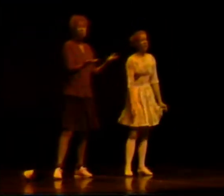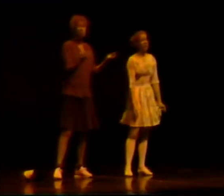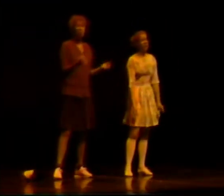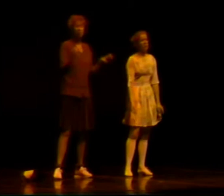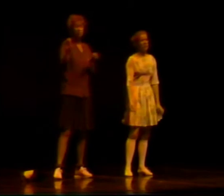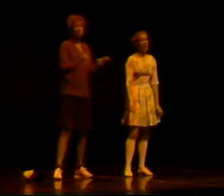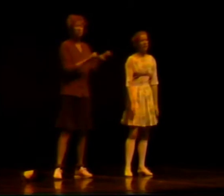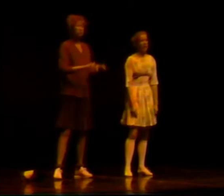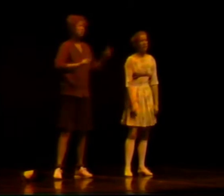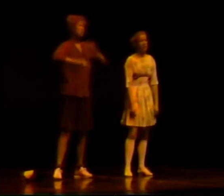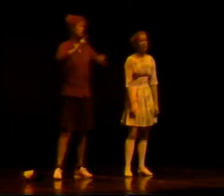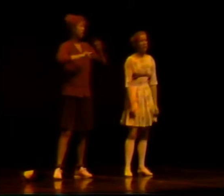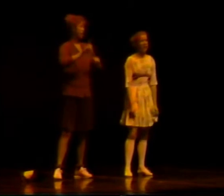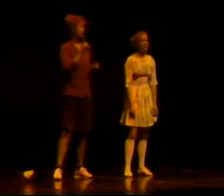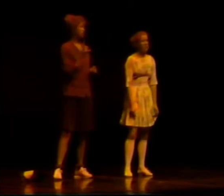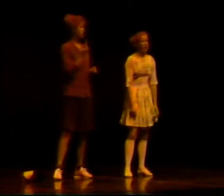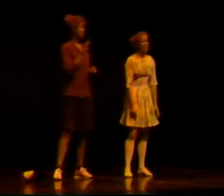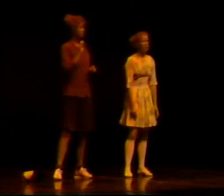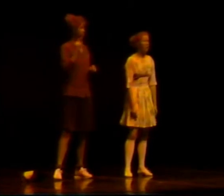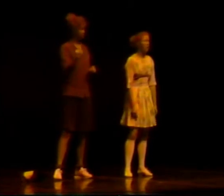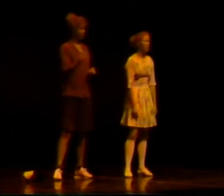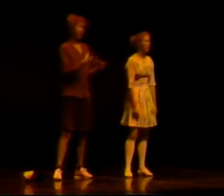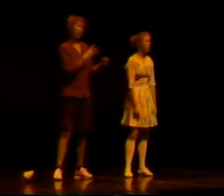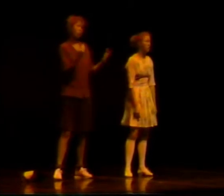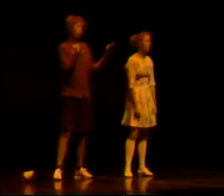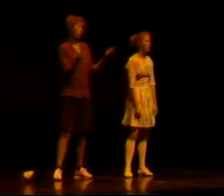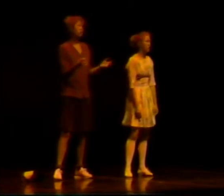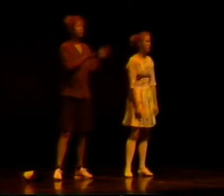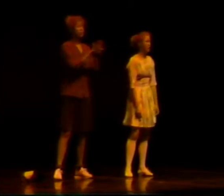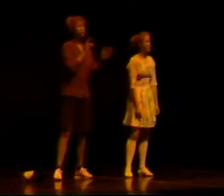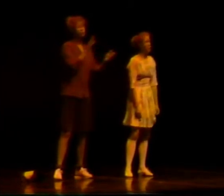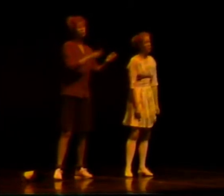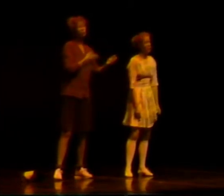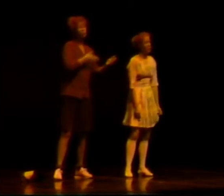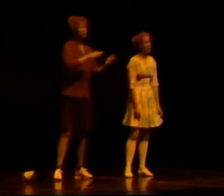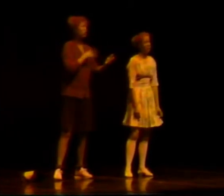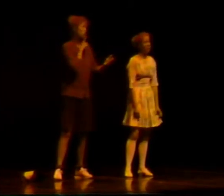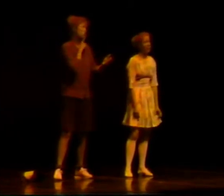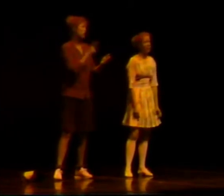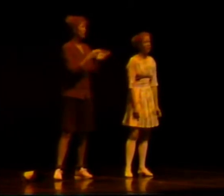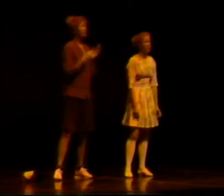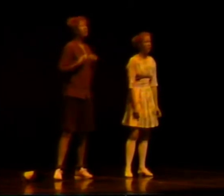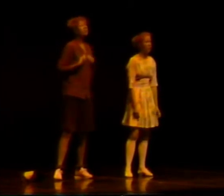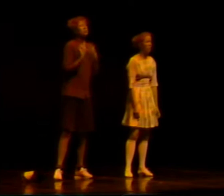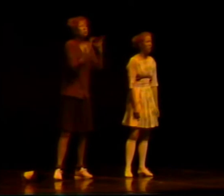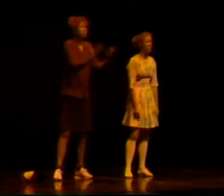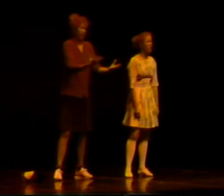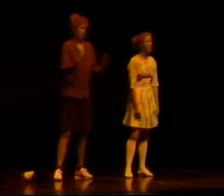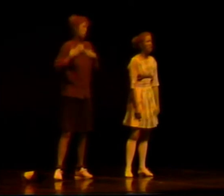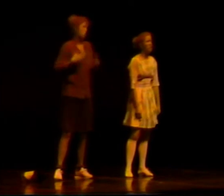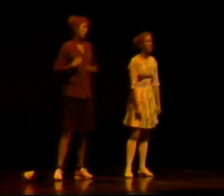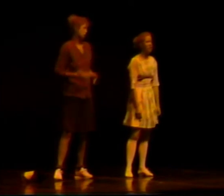do a sign language duet, and we wanted to choose some music that would really reflect the hormonal changes of that